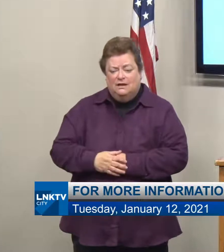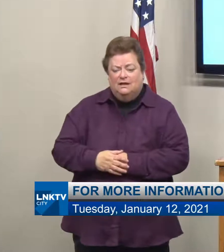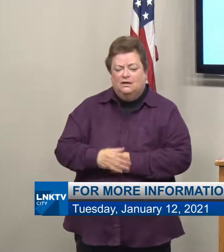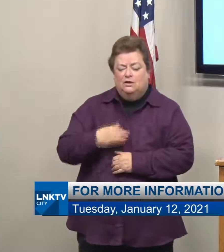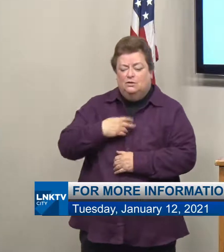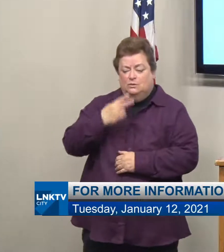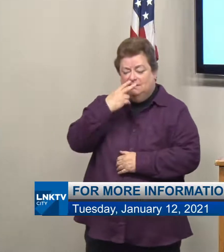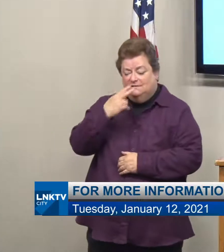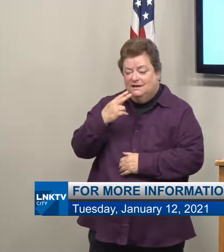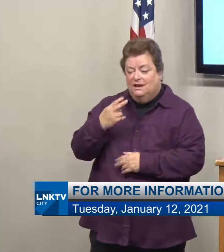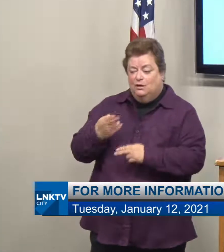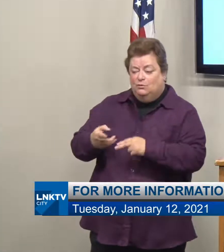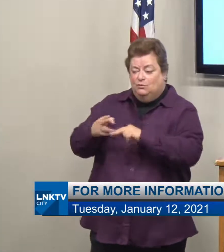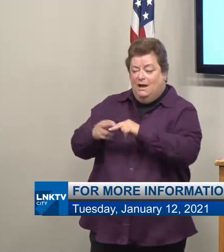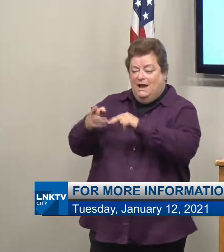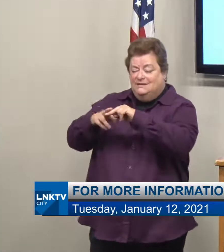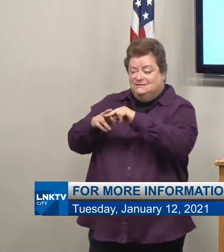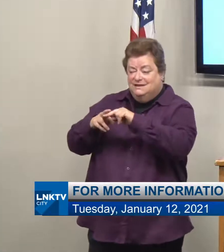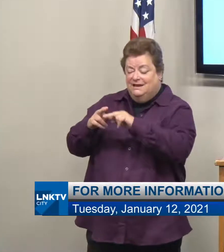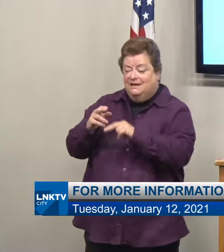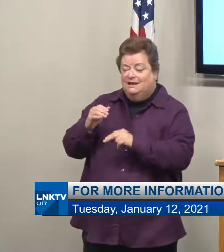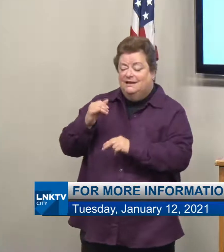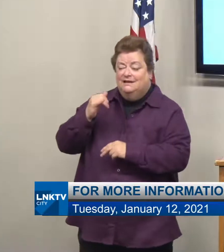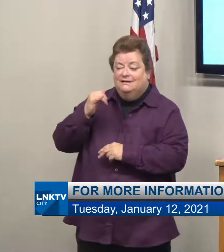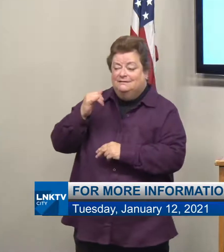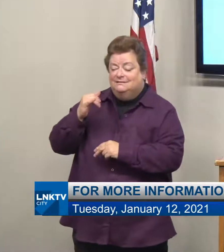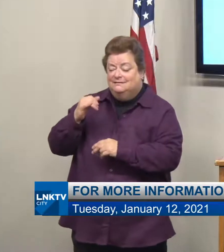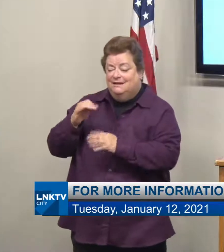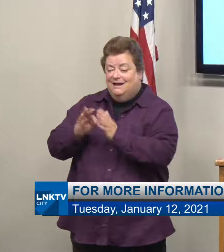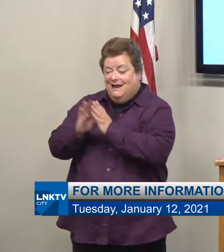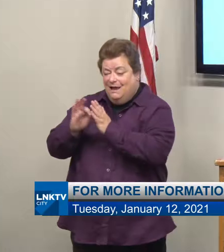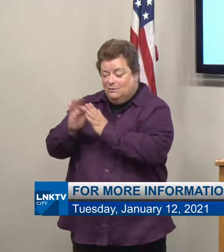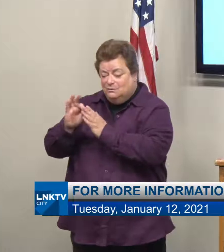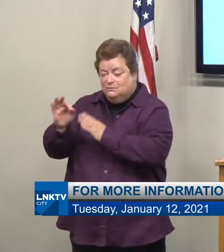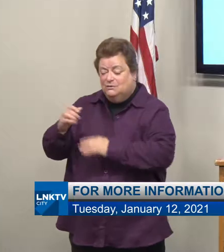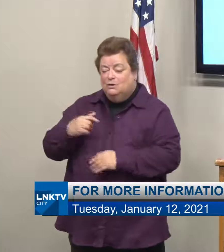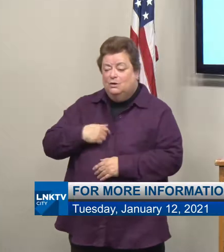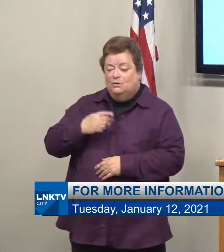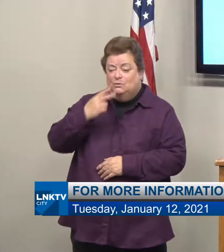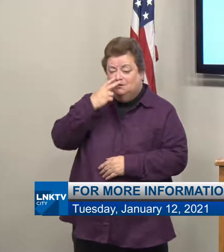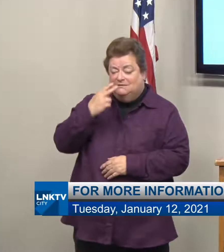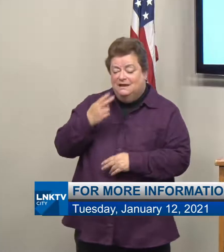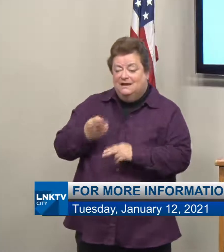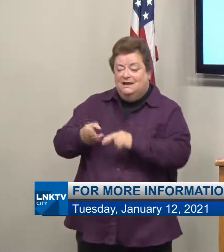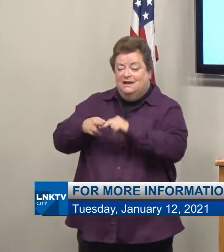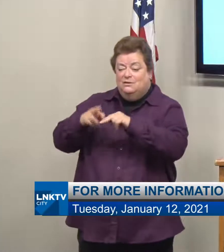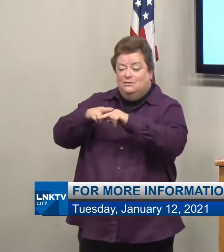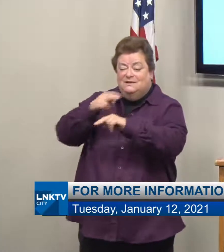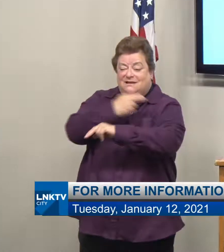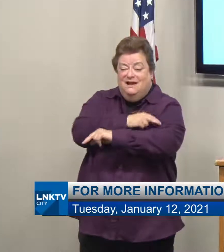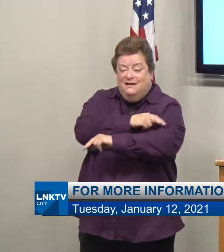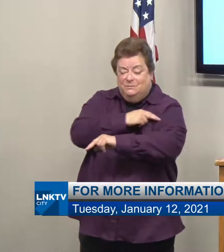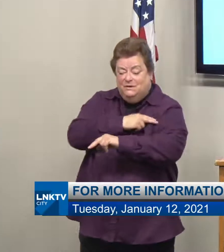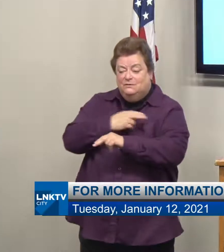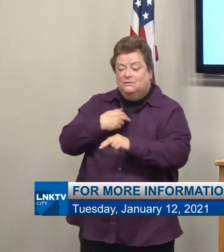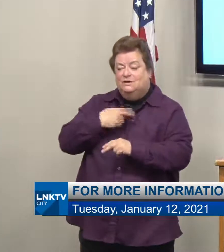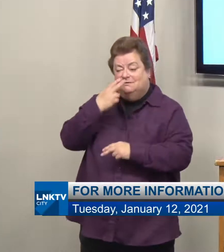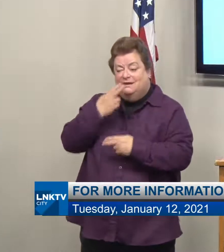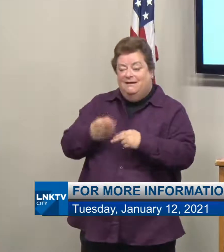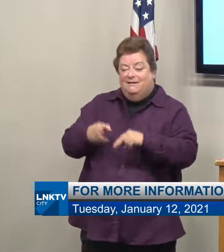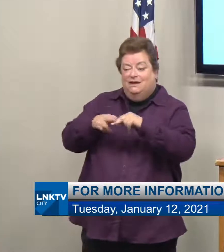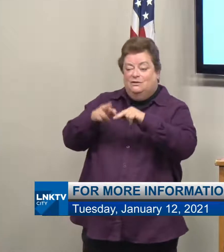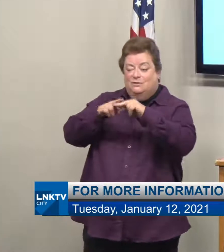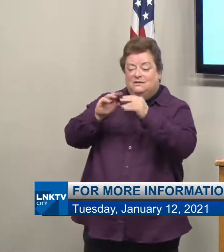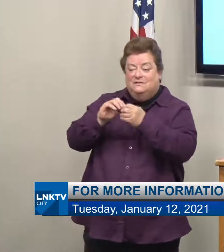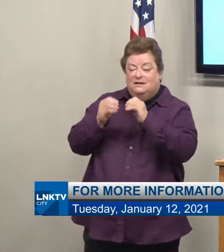case counts, rising 7-day rolling averages in our cases, and increasing hospitalizations.